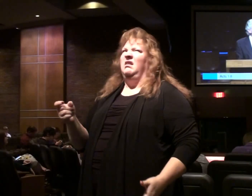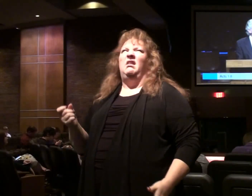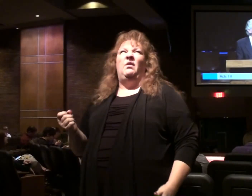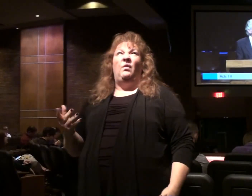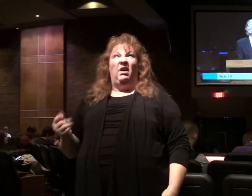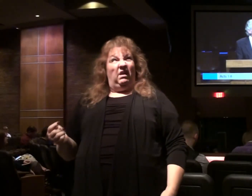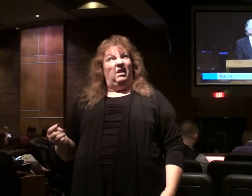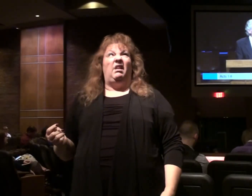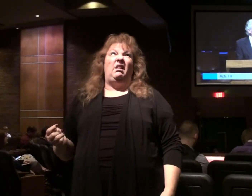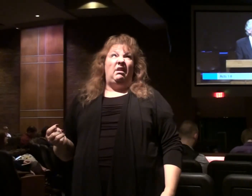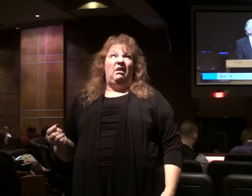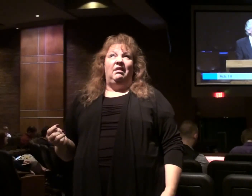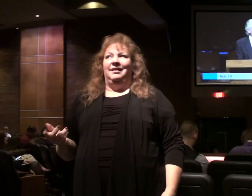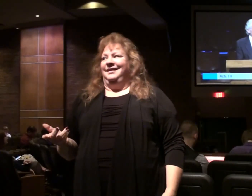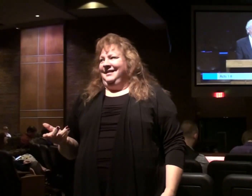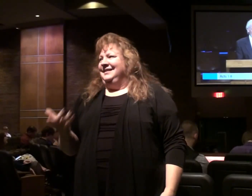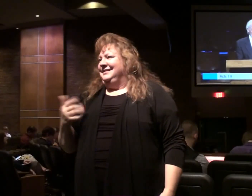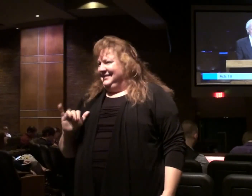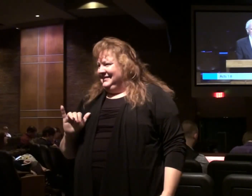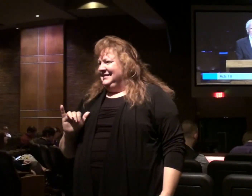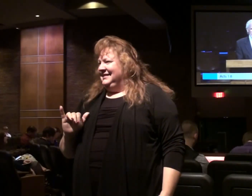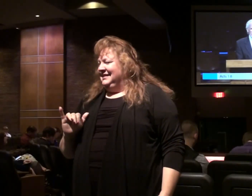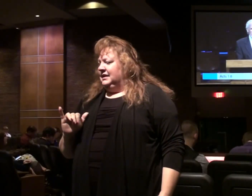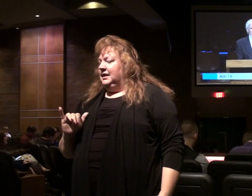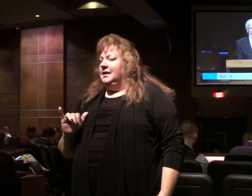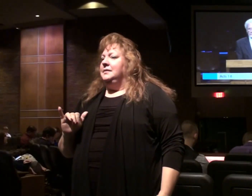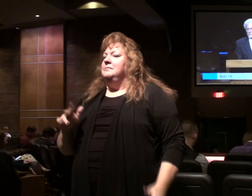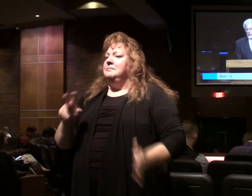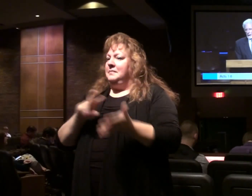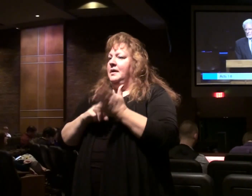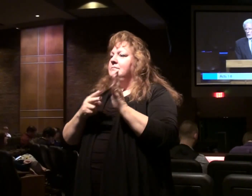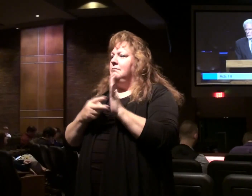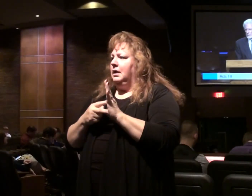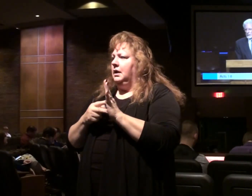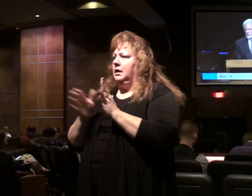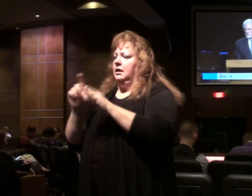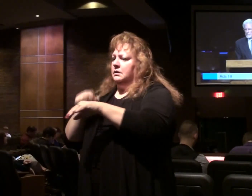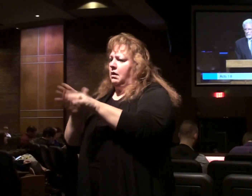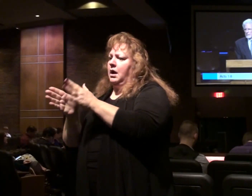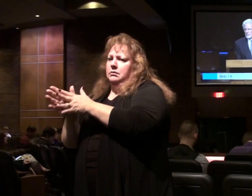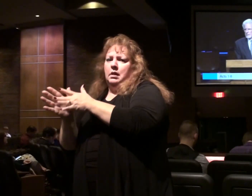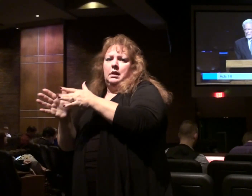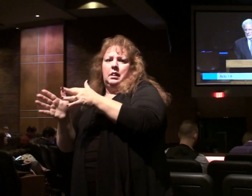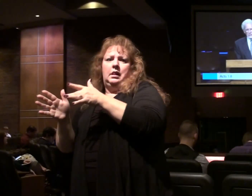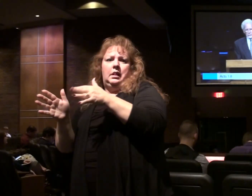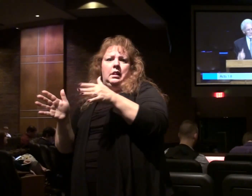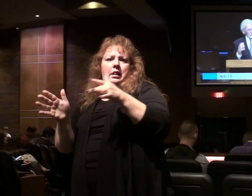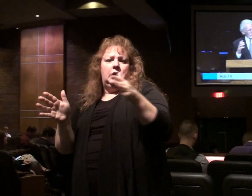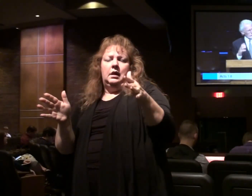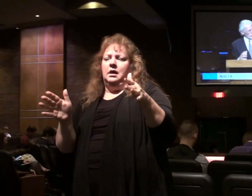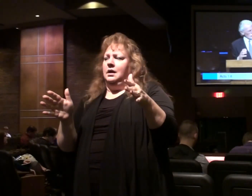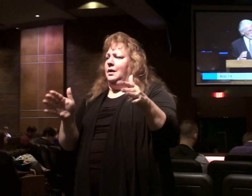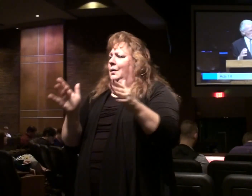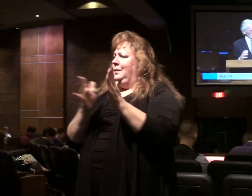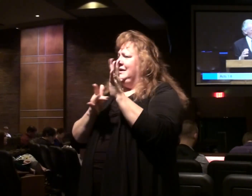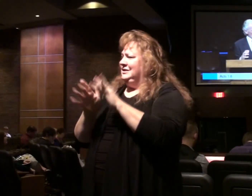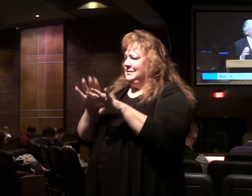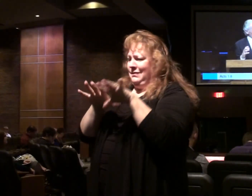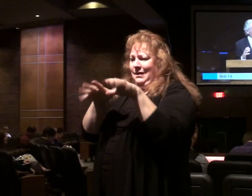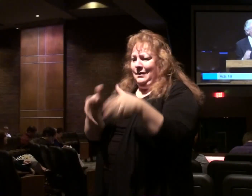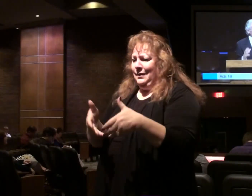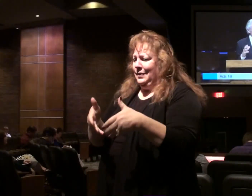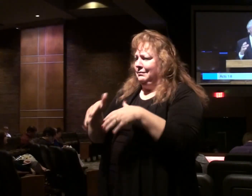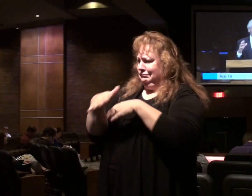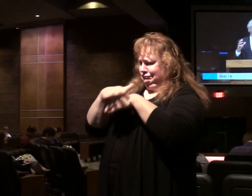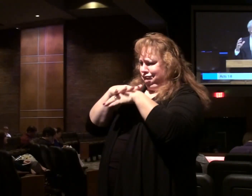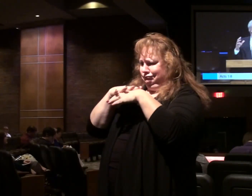yet, but this is indicating we're going to have some time going here. You know, during Christ's earthly ministry, it